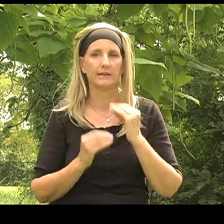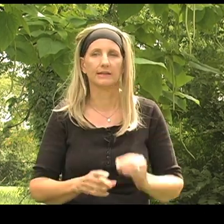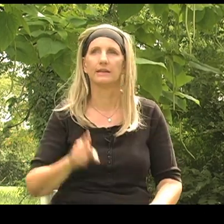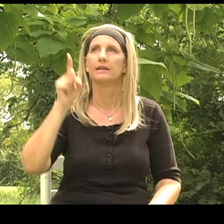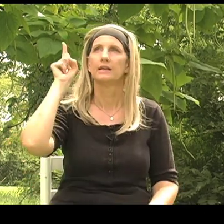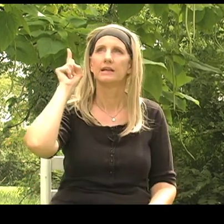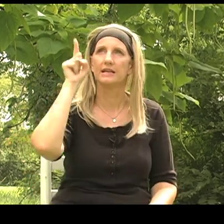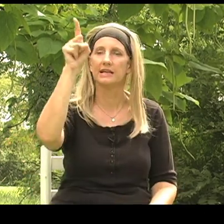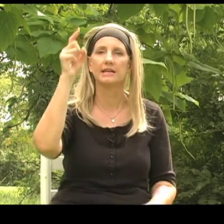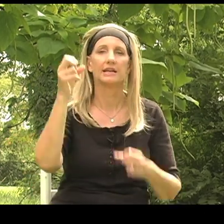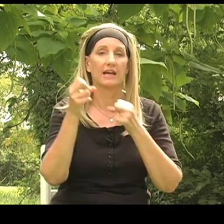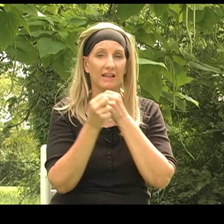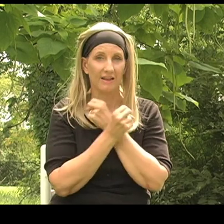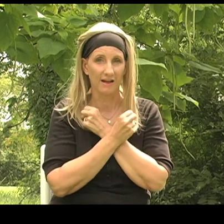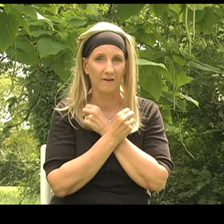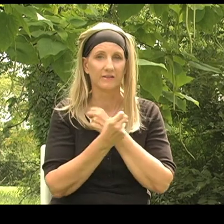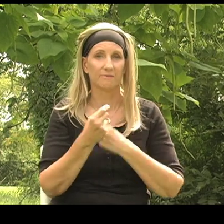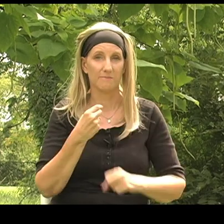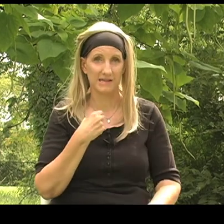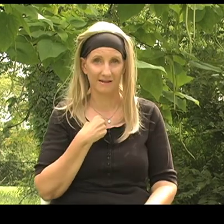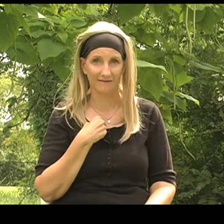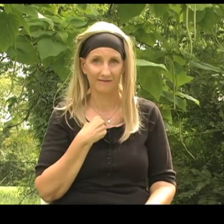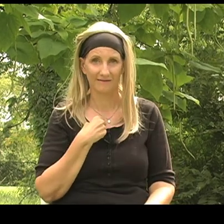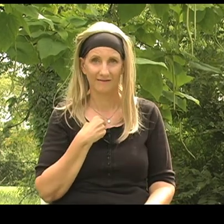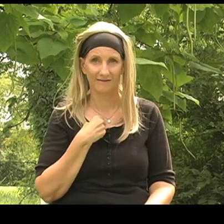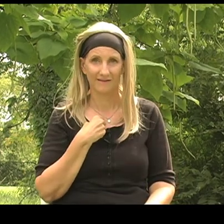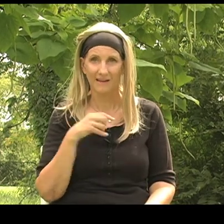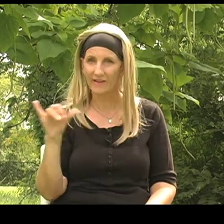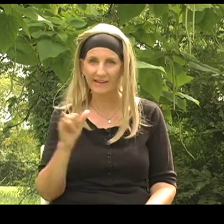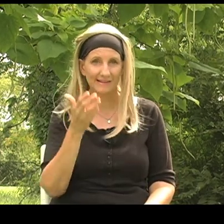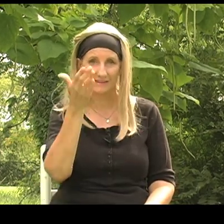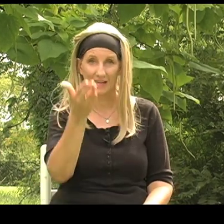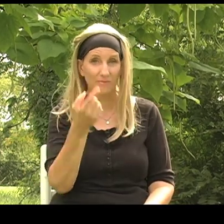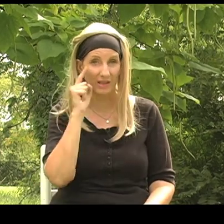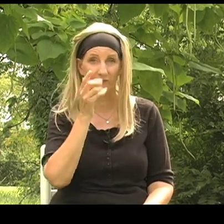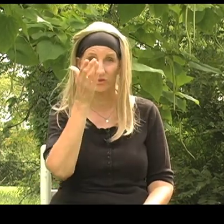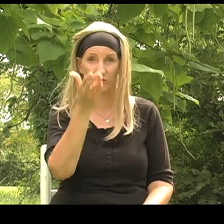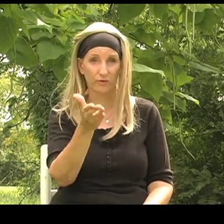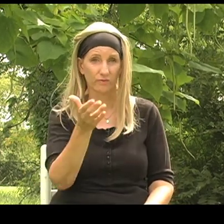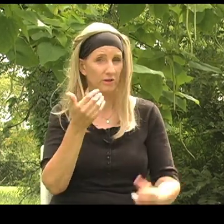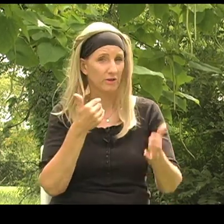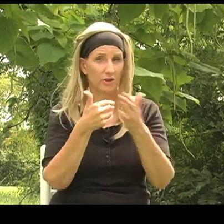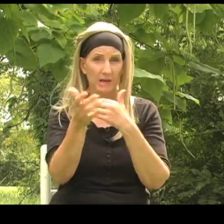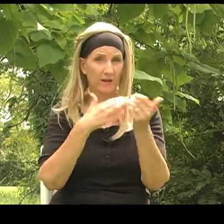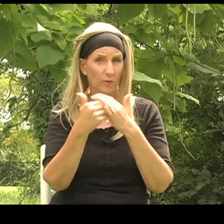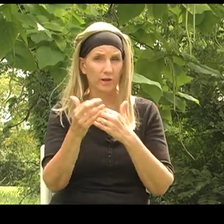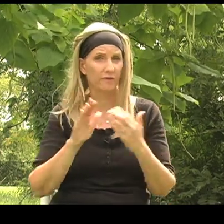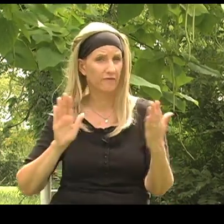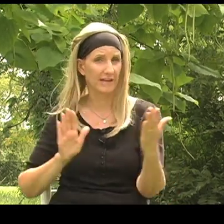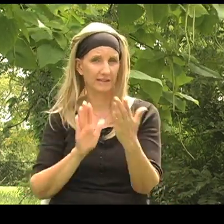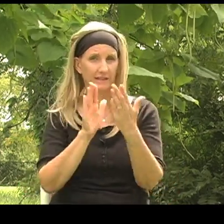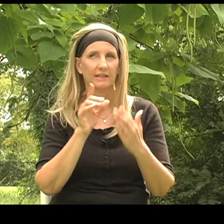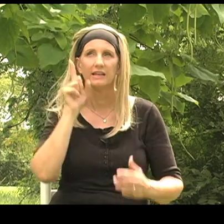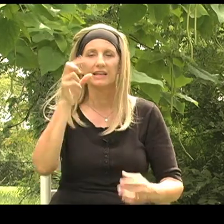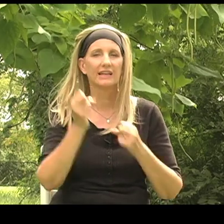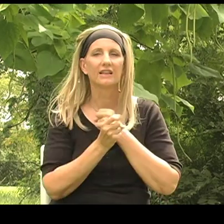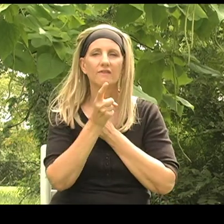experiencing. He loves me. And that's the same thing for you. No matter what you're facing, He loves